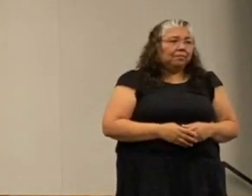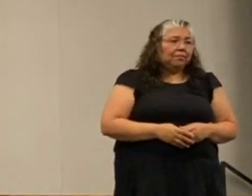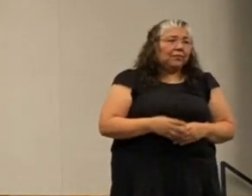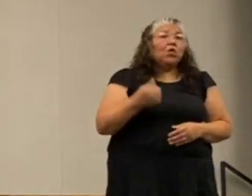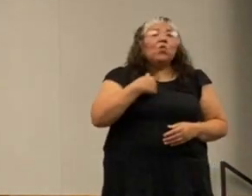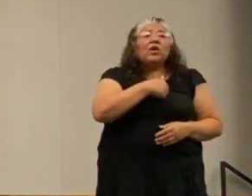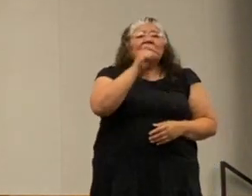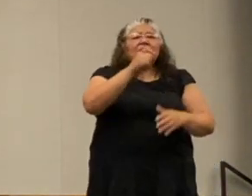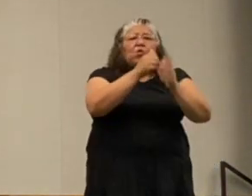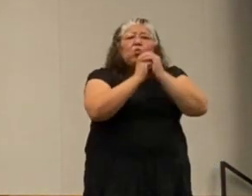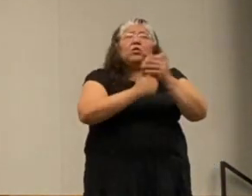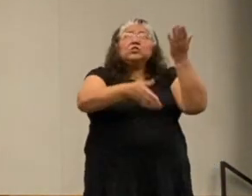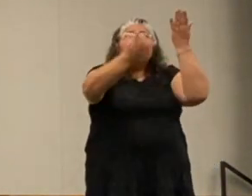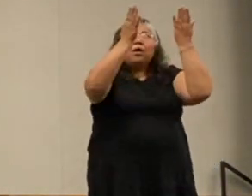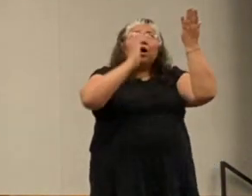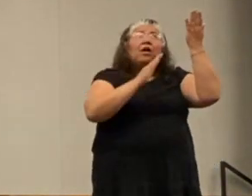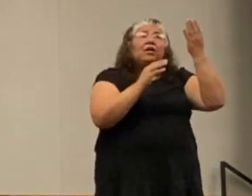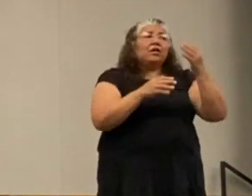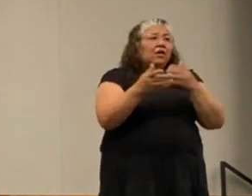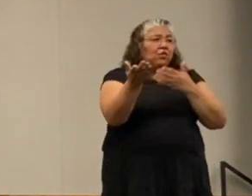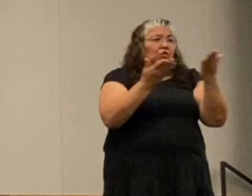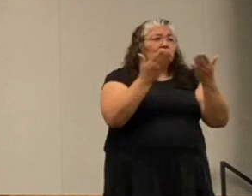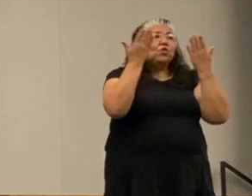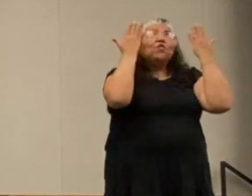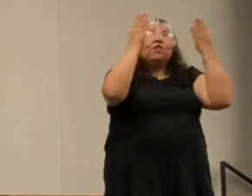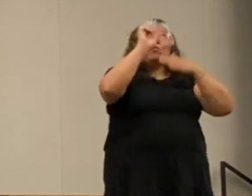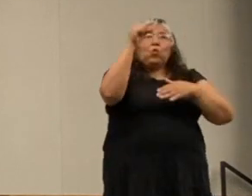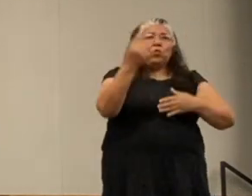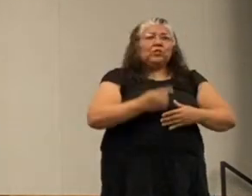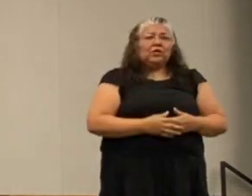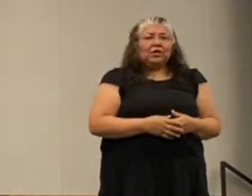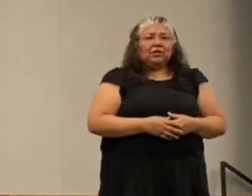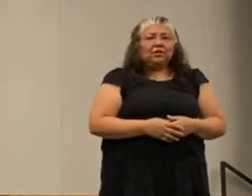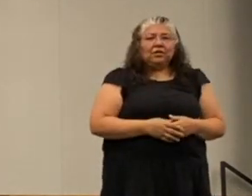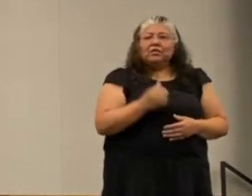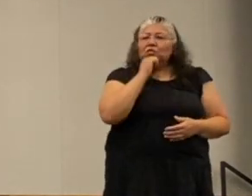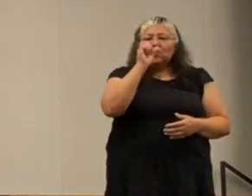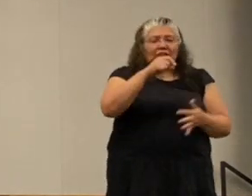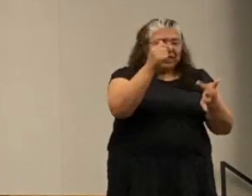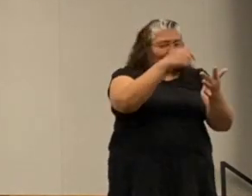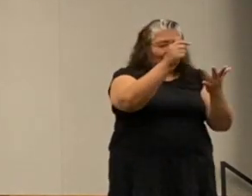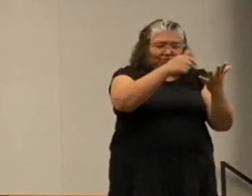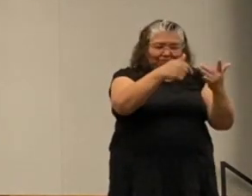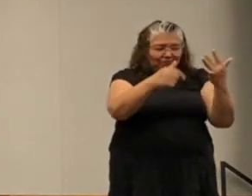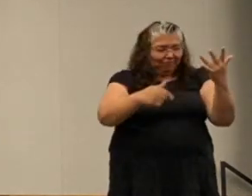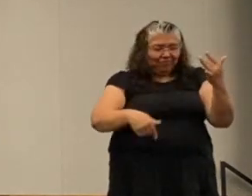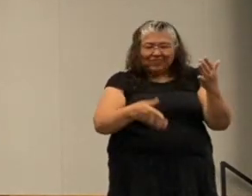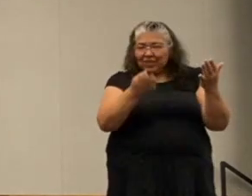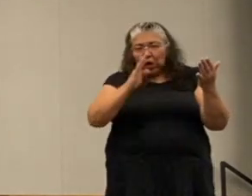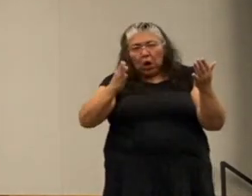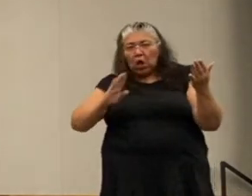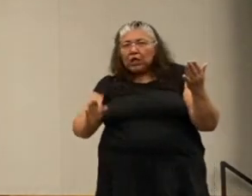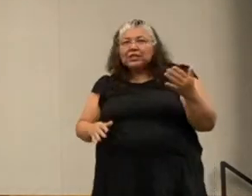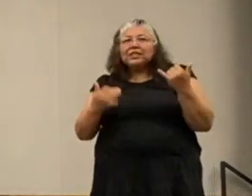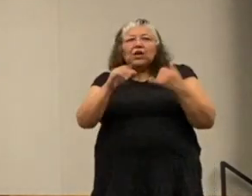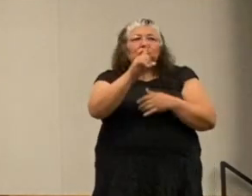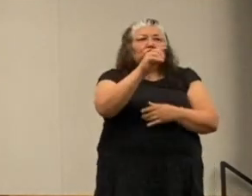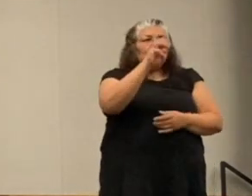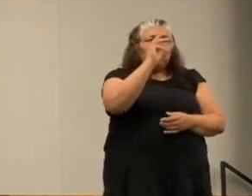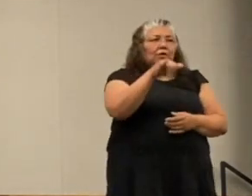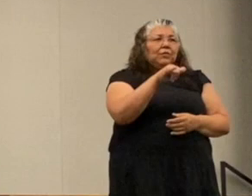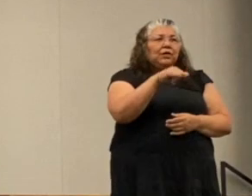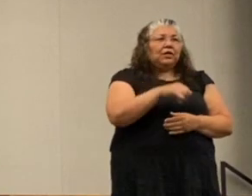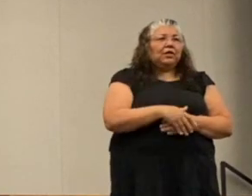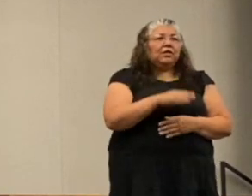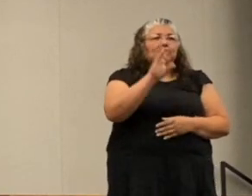We need to worship God and serve him only. You don't need all these other gods. Listen to what Deuteronomy 6:13 says.